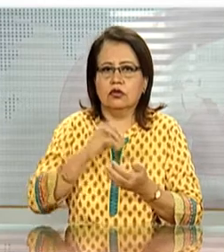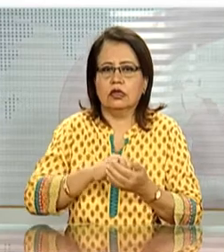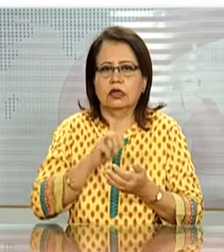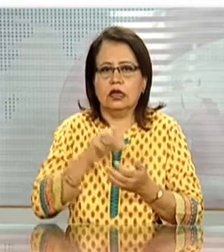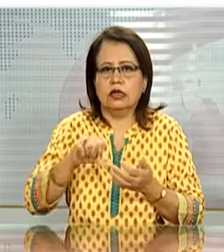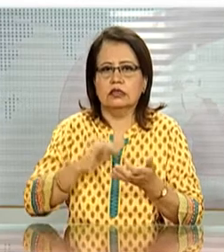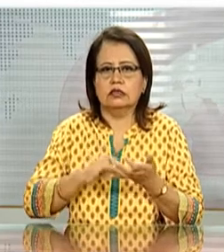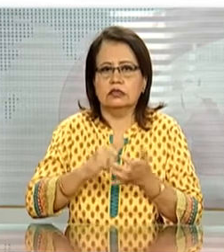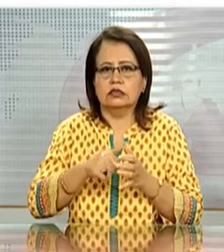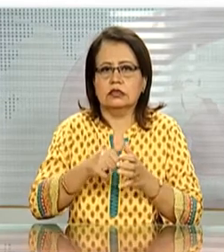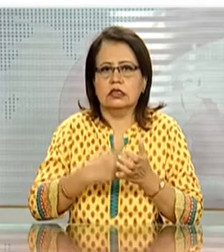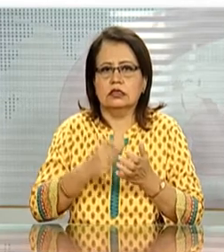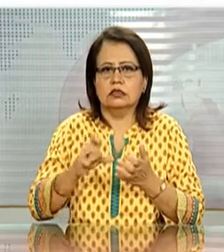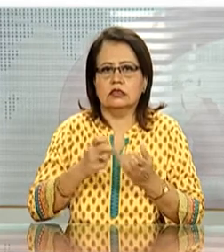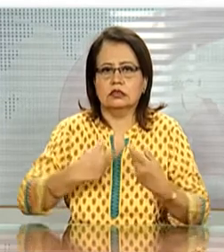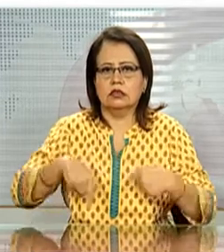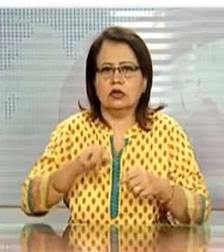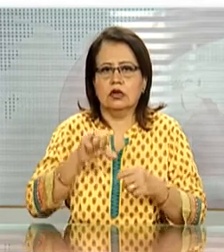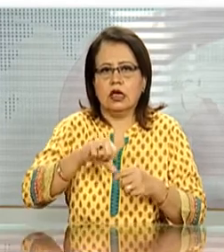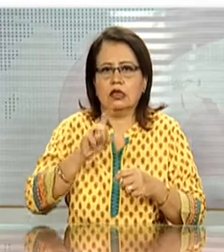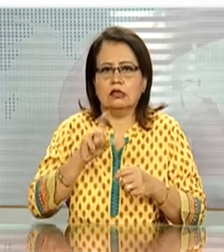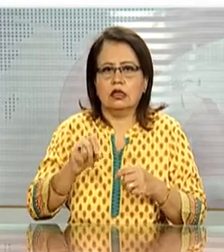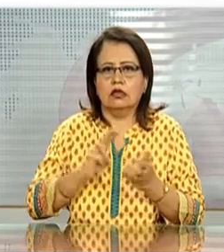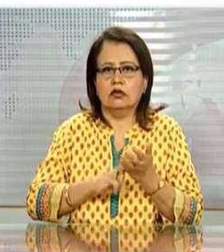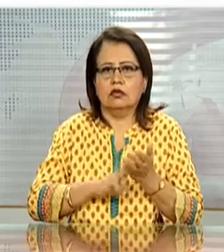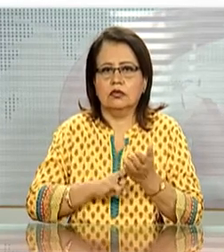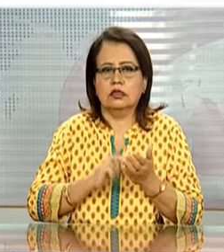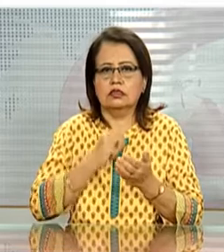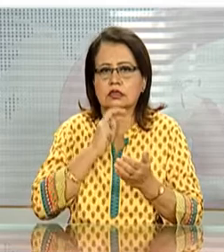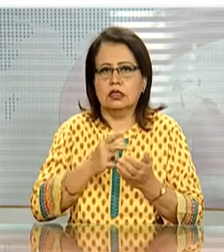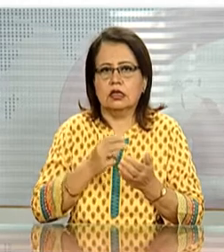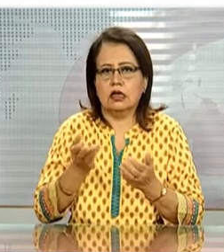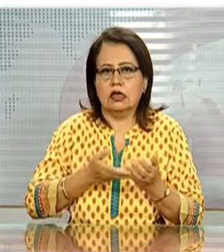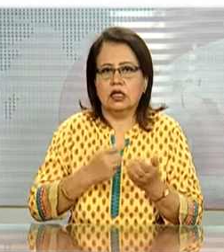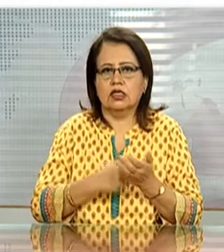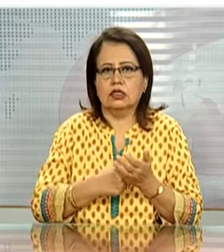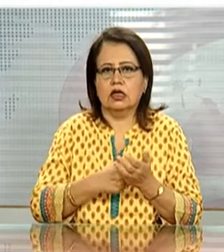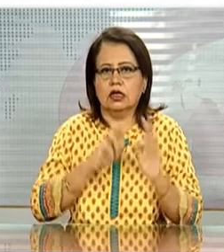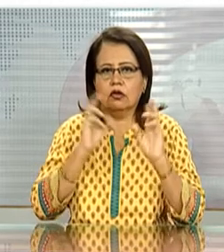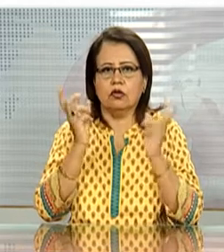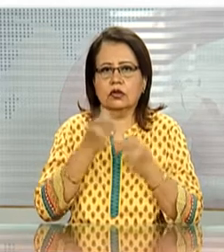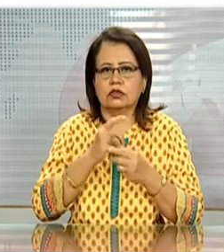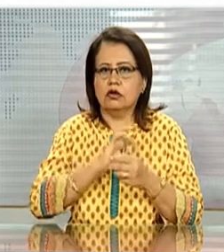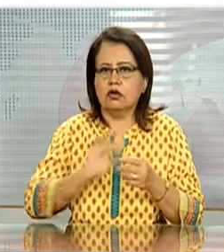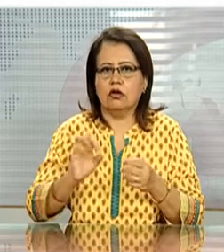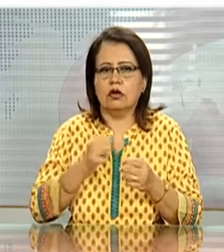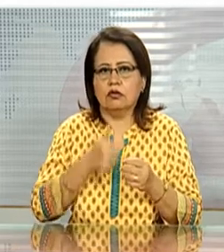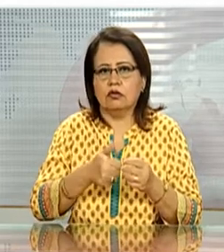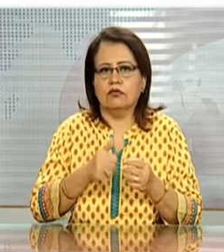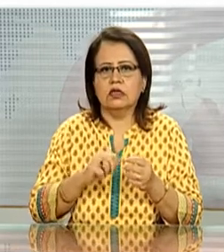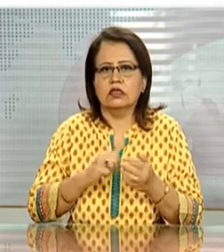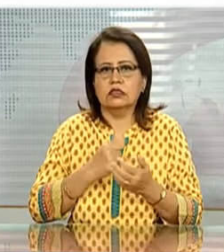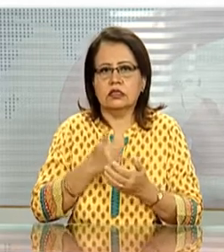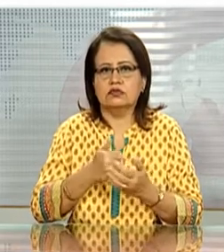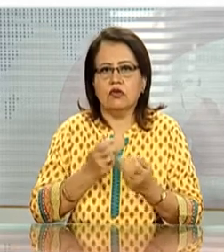participate in the 19th s Summit on the 9th and 10th November stating that the current Regional environment is not conducive